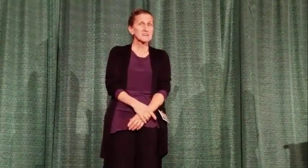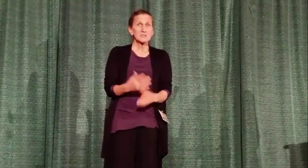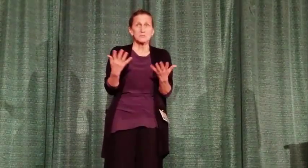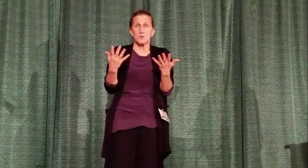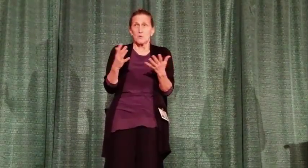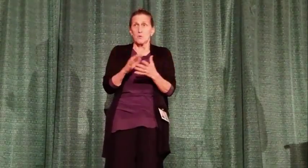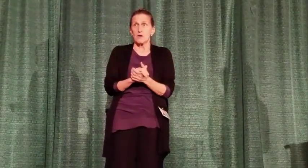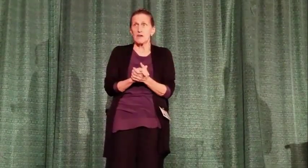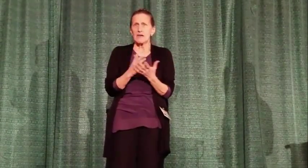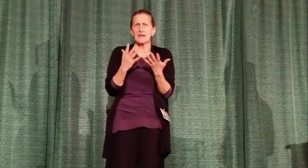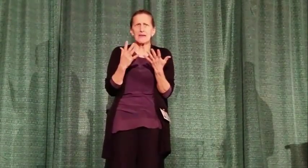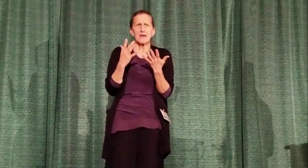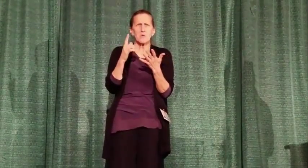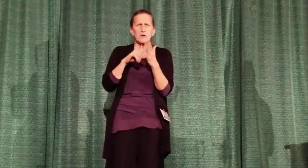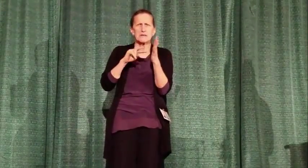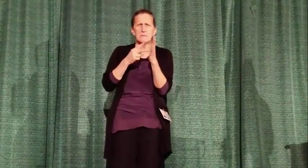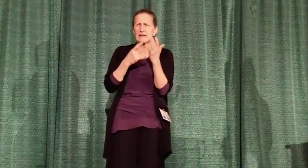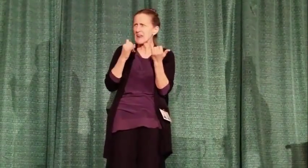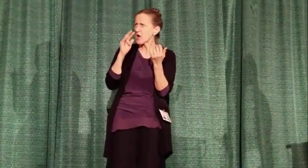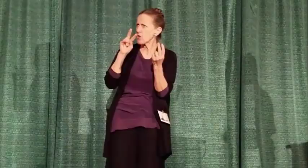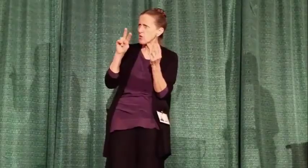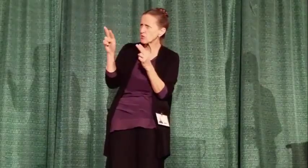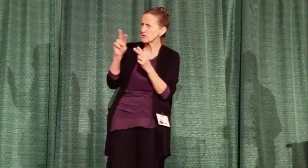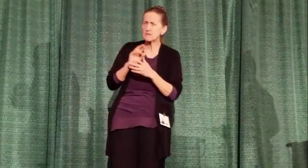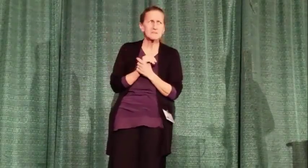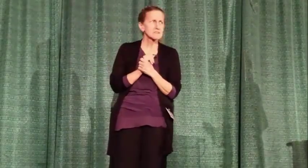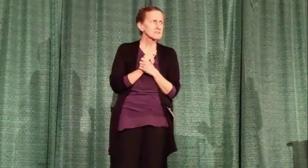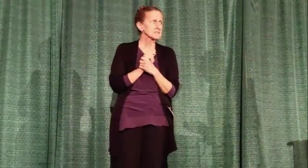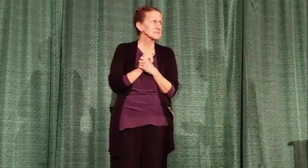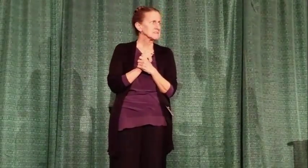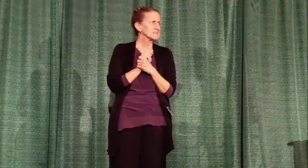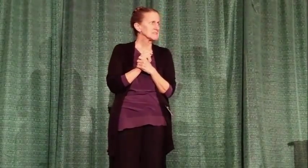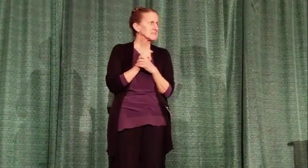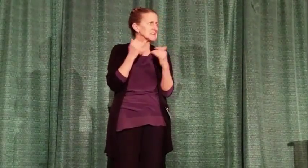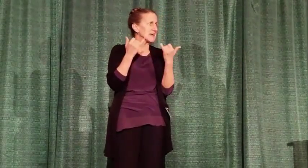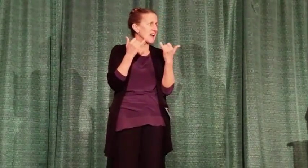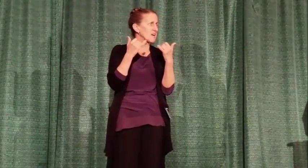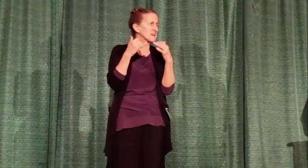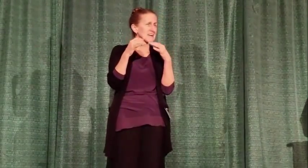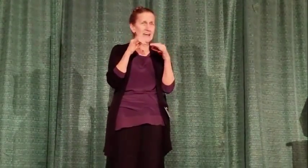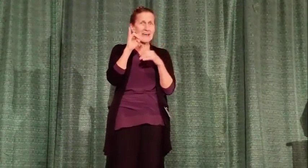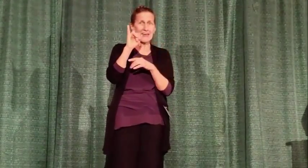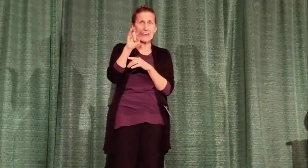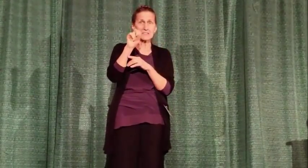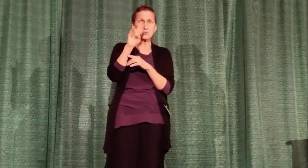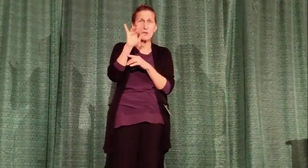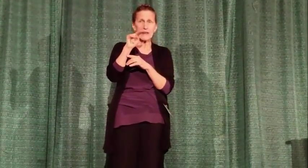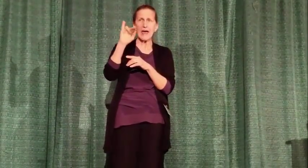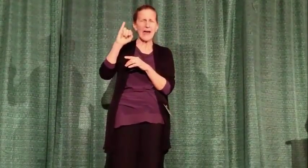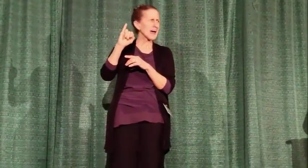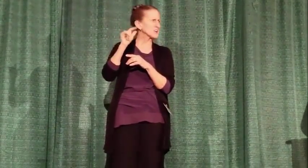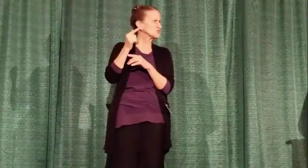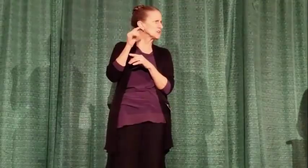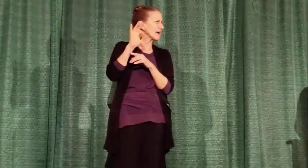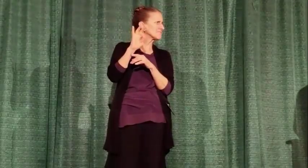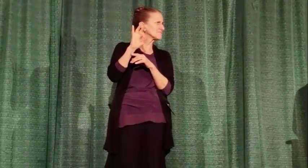So, what does it mean? Let's look at this for a minute. Because we're talking now about insulin and IGF-1, and insulin